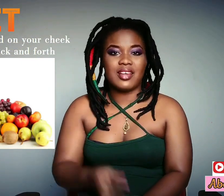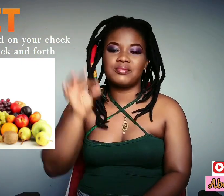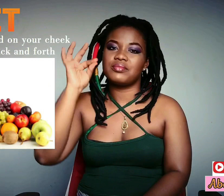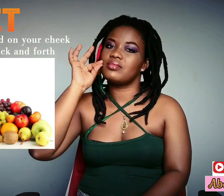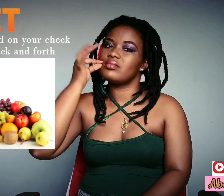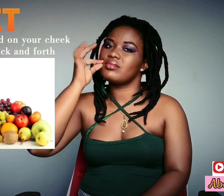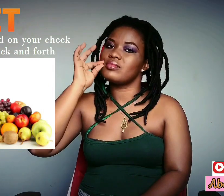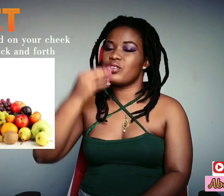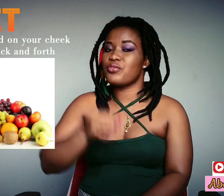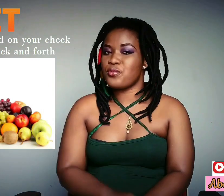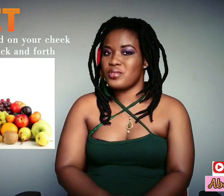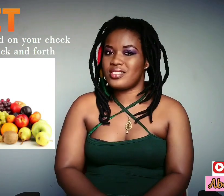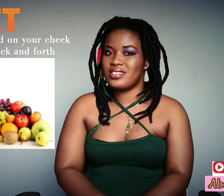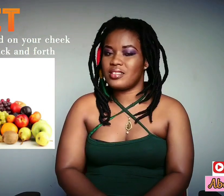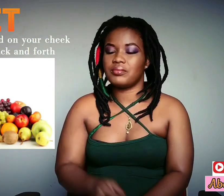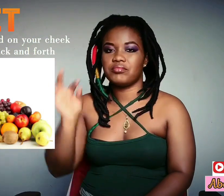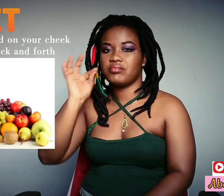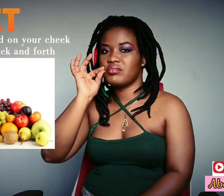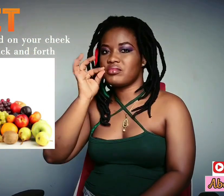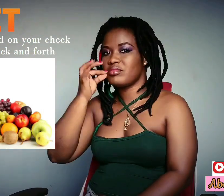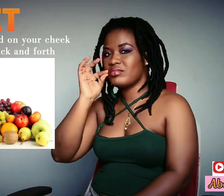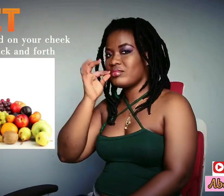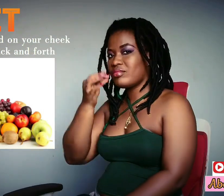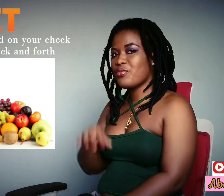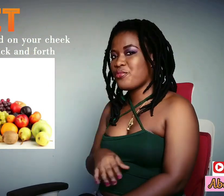fruits yeah fruits